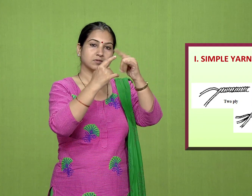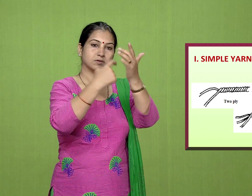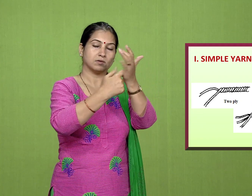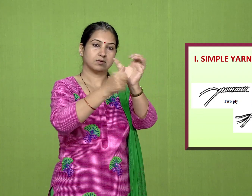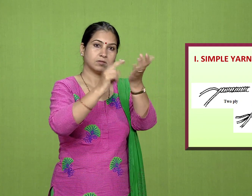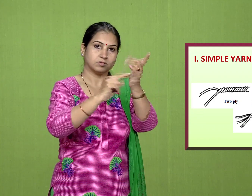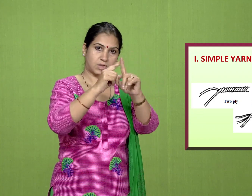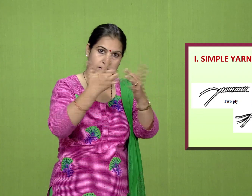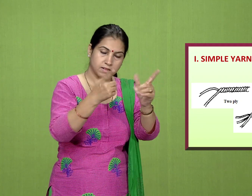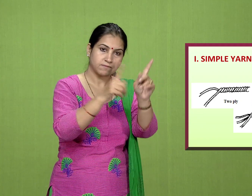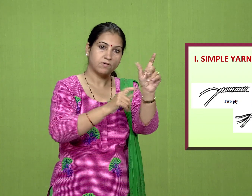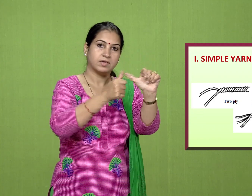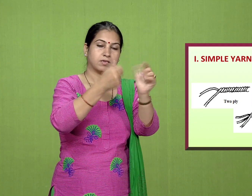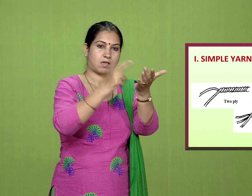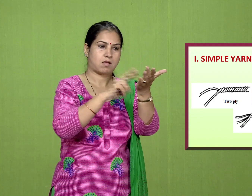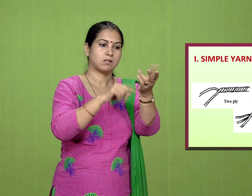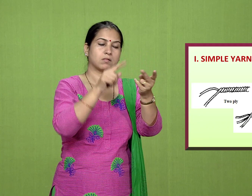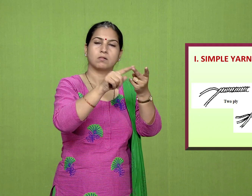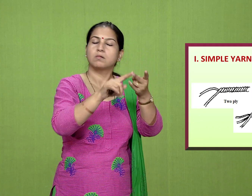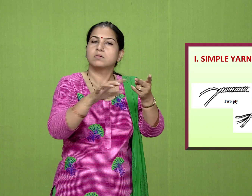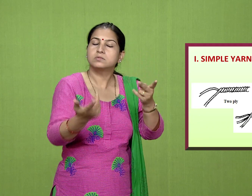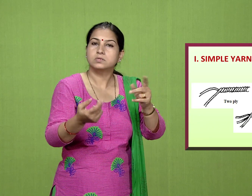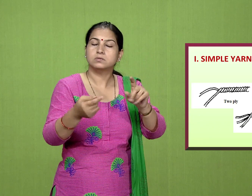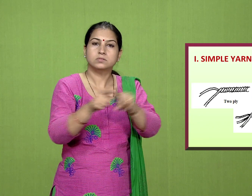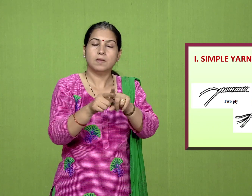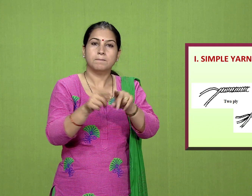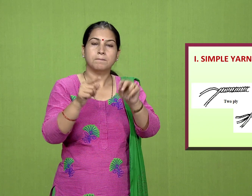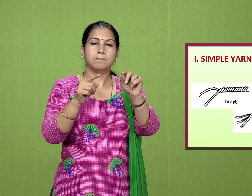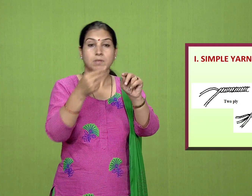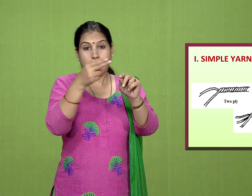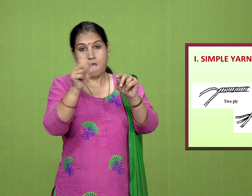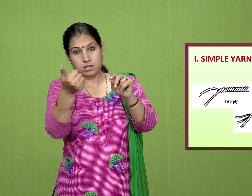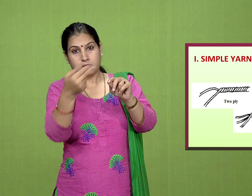Multi-strand yarn can also be known as ply yarn.